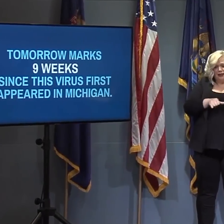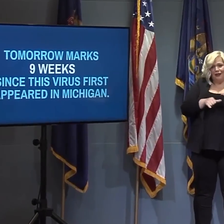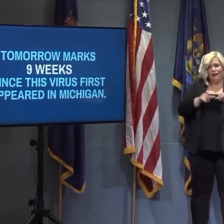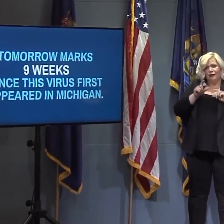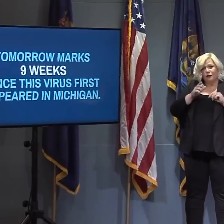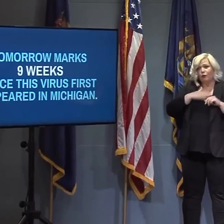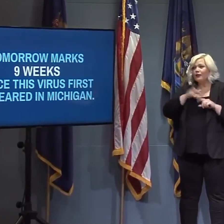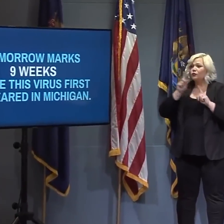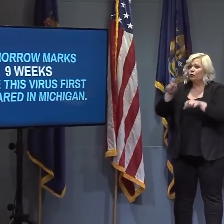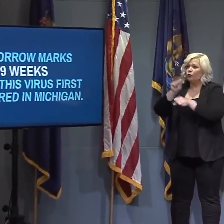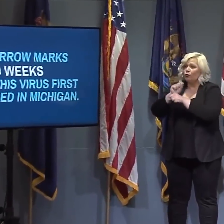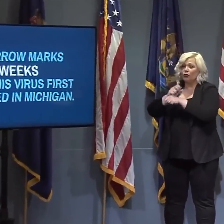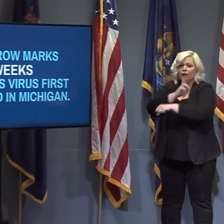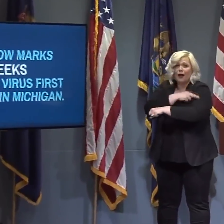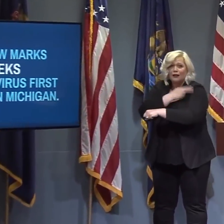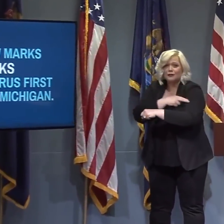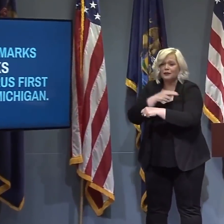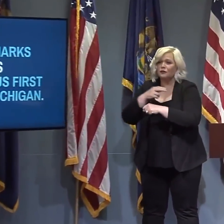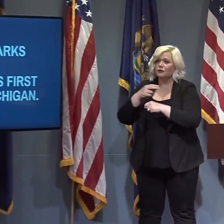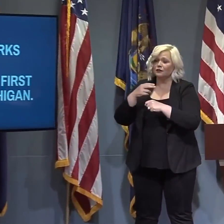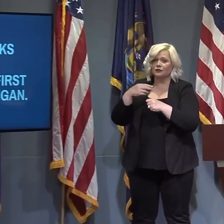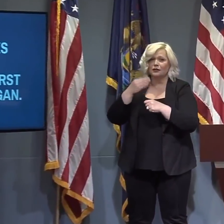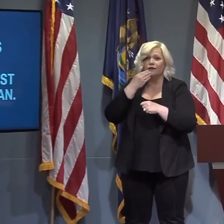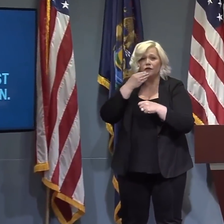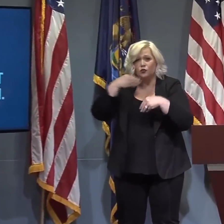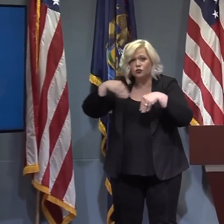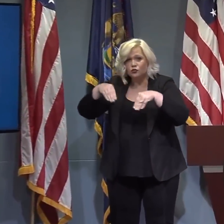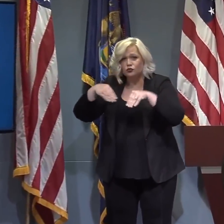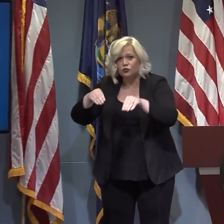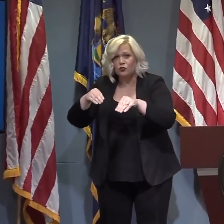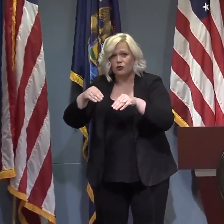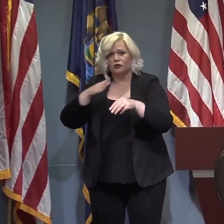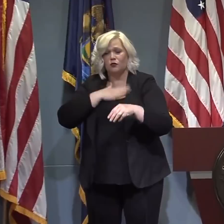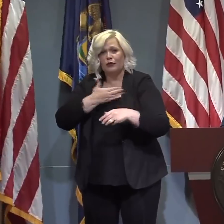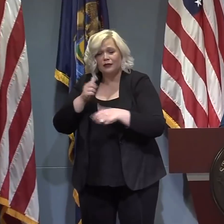or supplies to our healthcare workers and first responders.